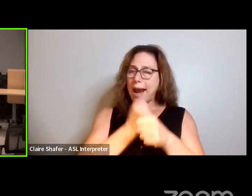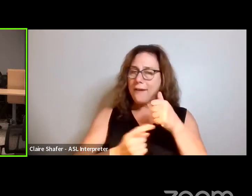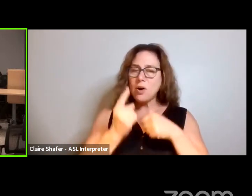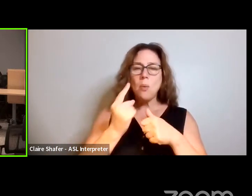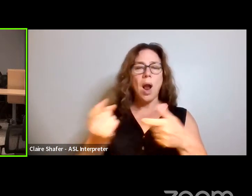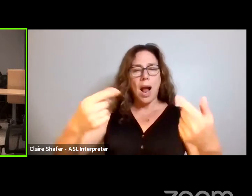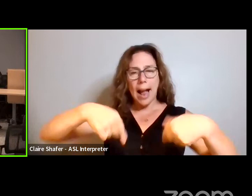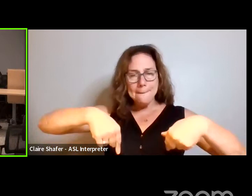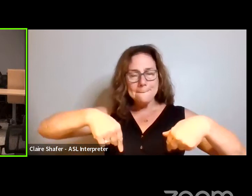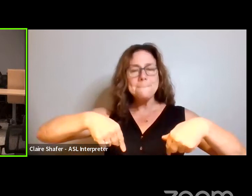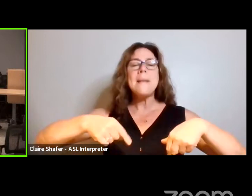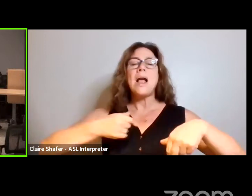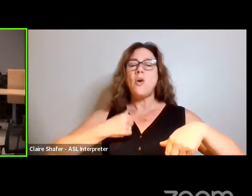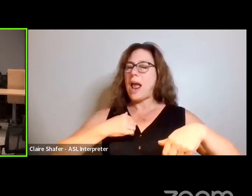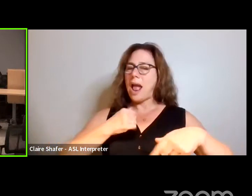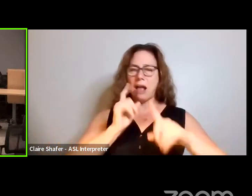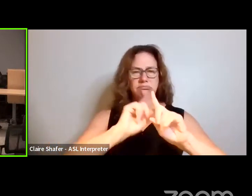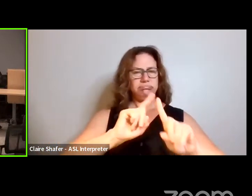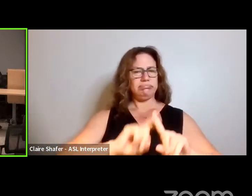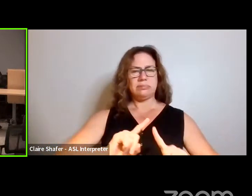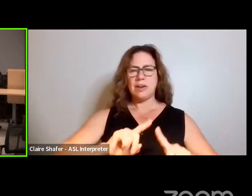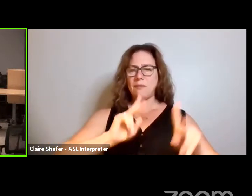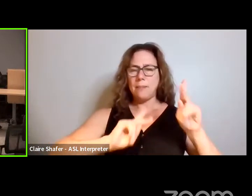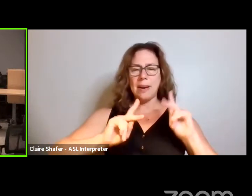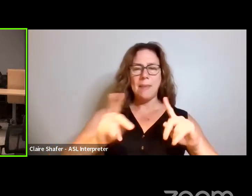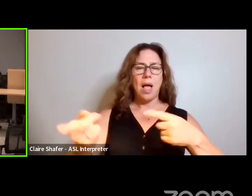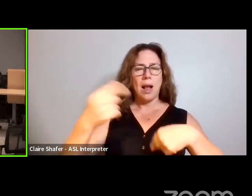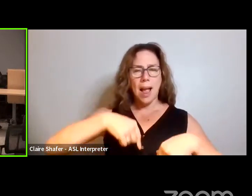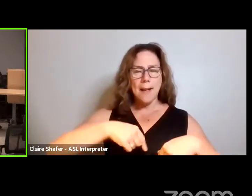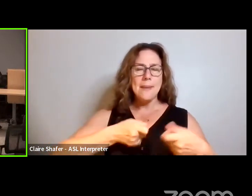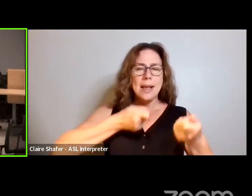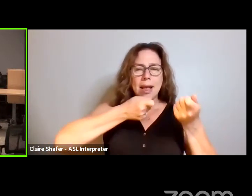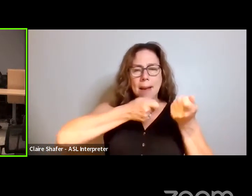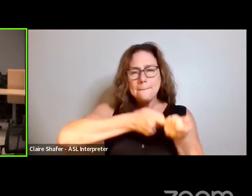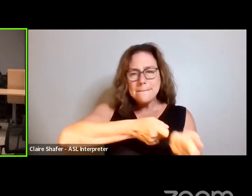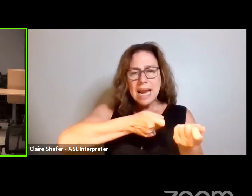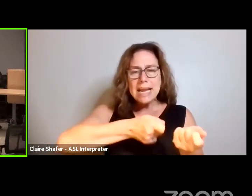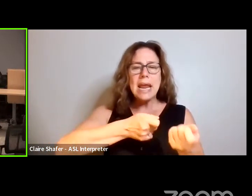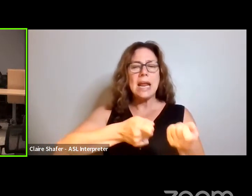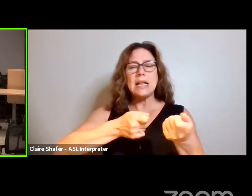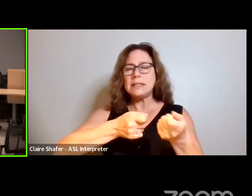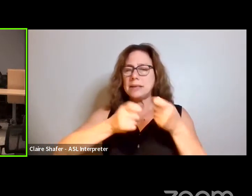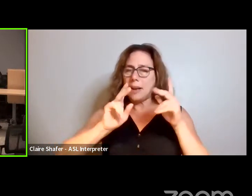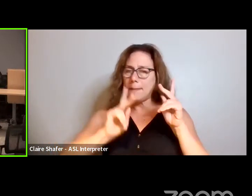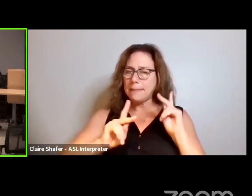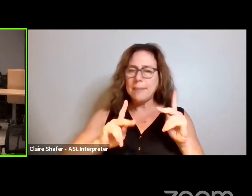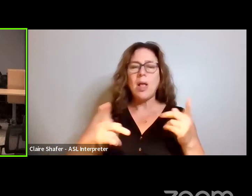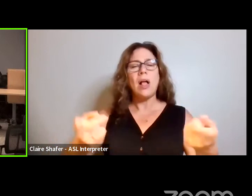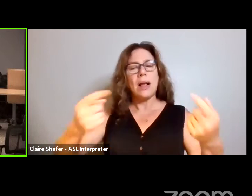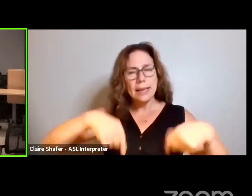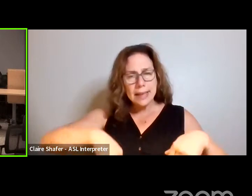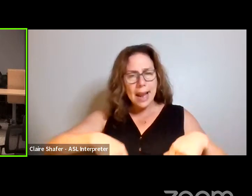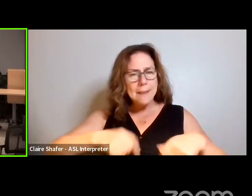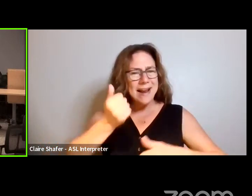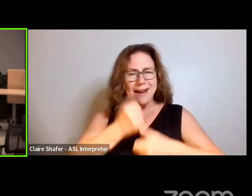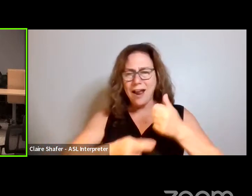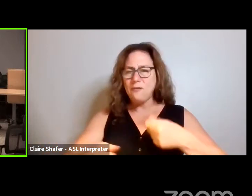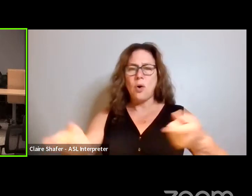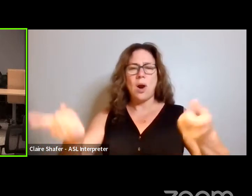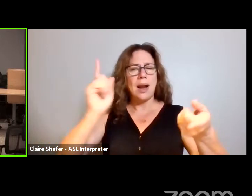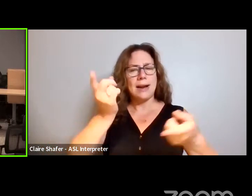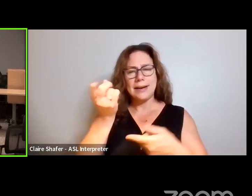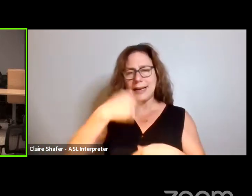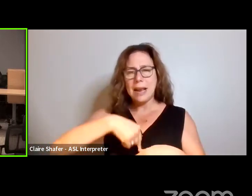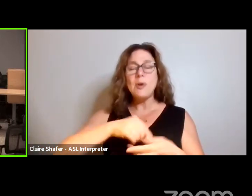maintenance to different roles they're able to attend. And so it really kind of echoed what you can make those words, but it was nice to see